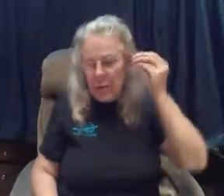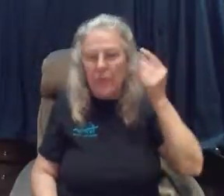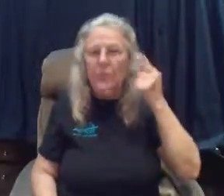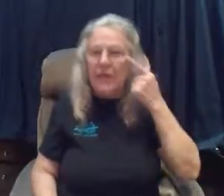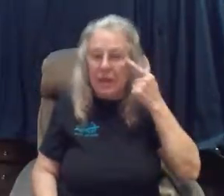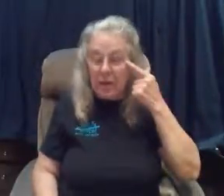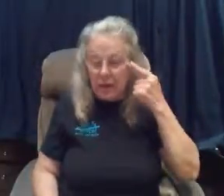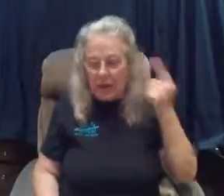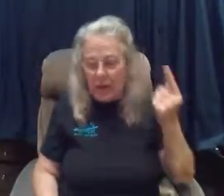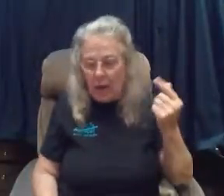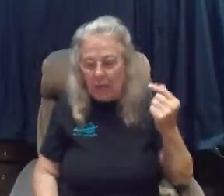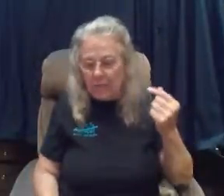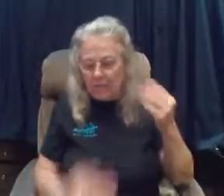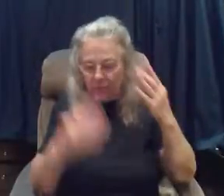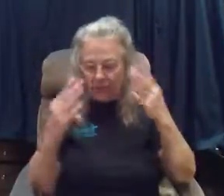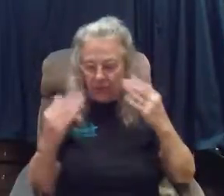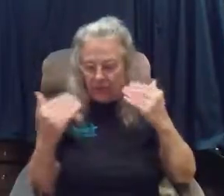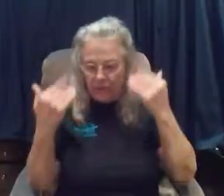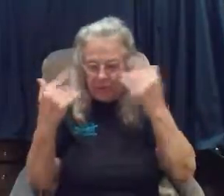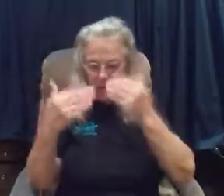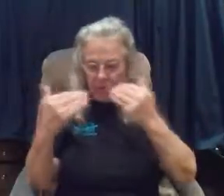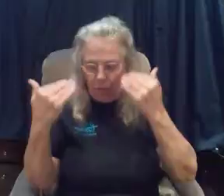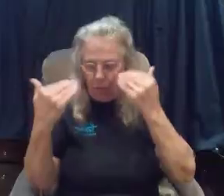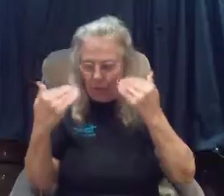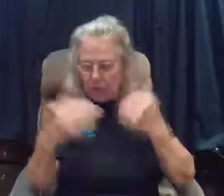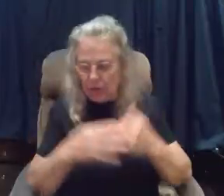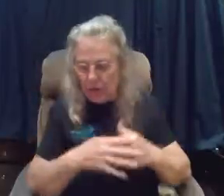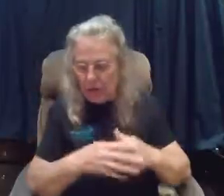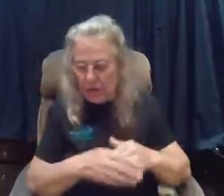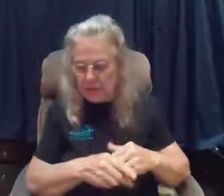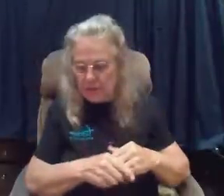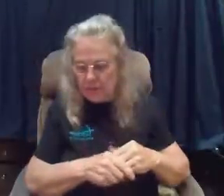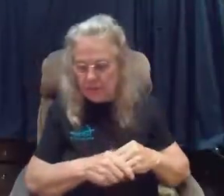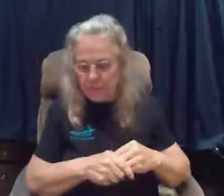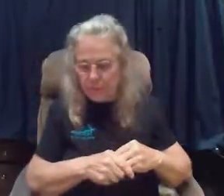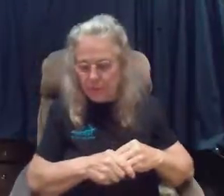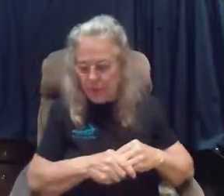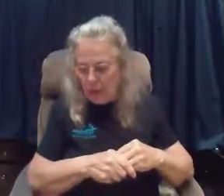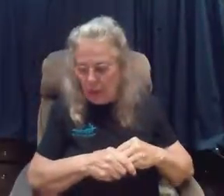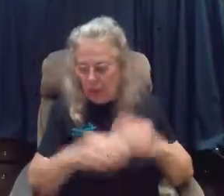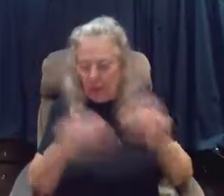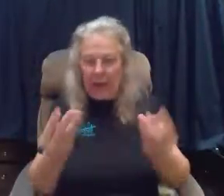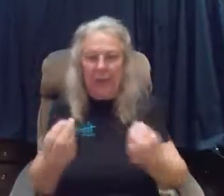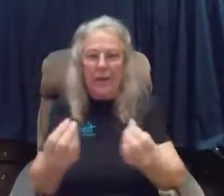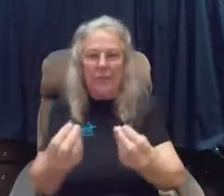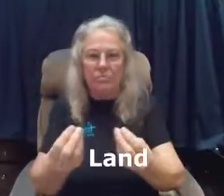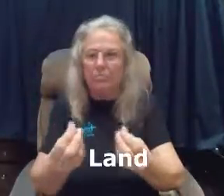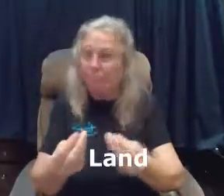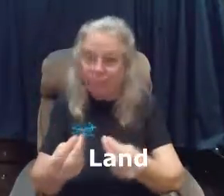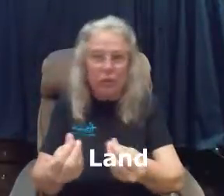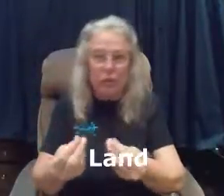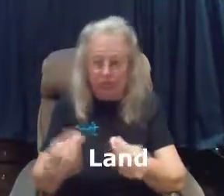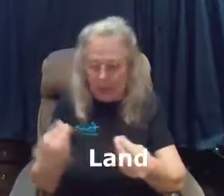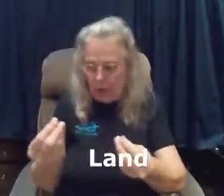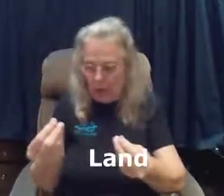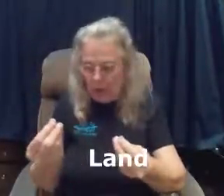and thinking of the eyes, the formation of the eyes. Land, and you're just going to get a hold of